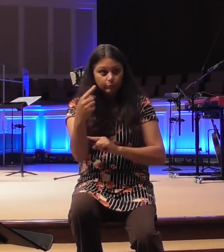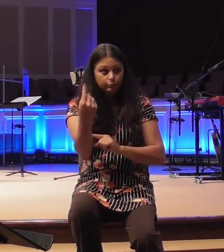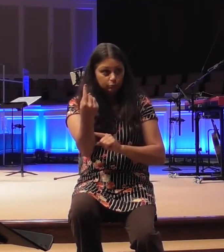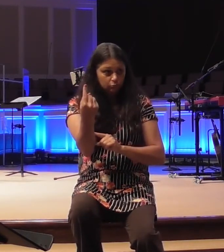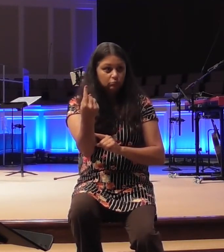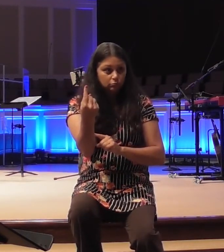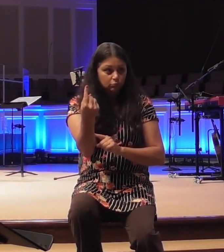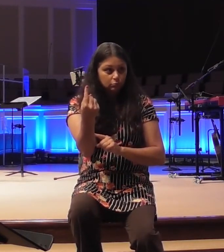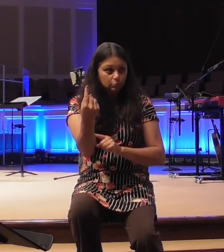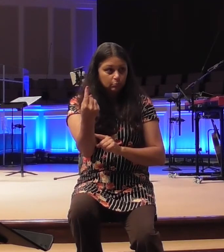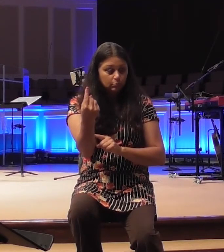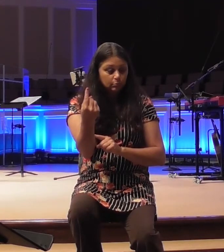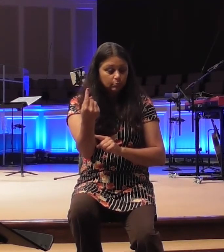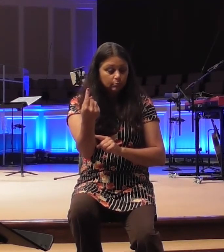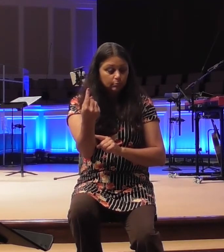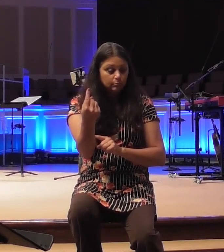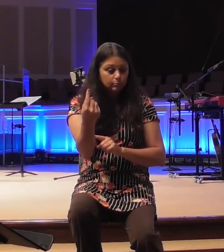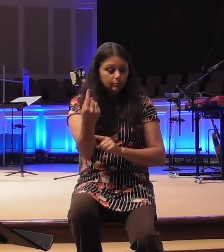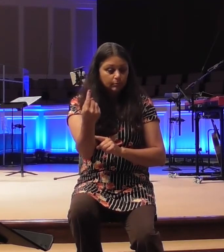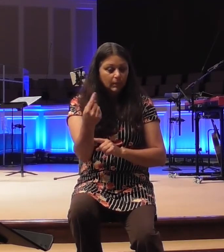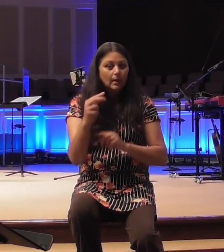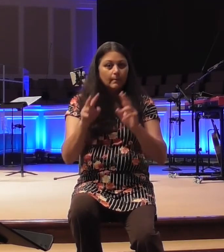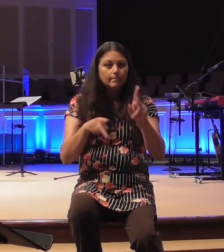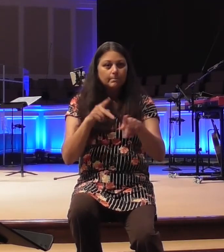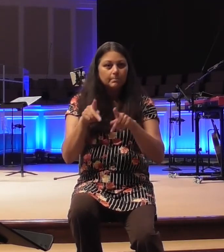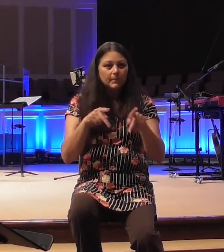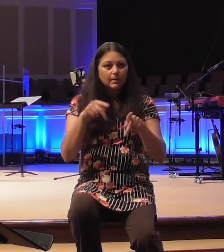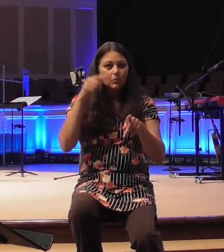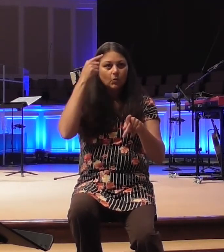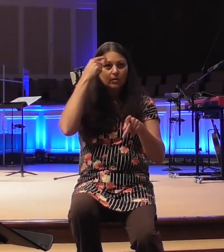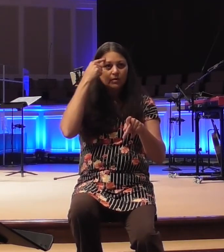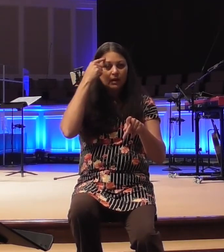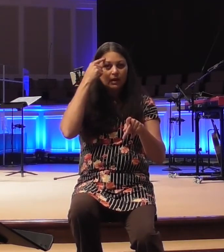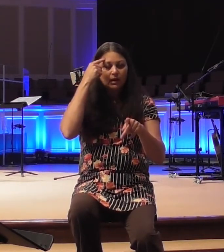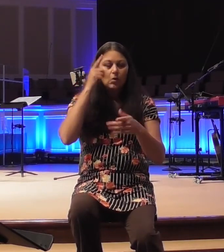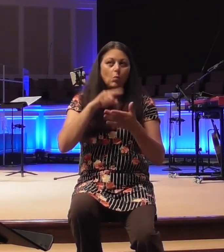It's what I wanted and what I liked. It was for me.